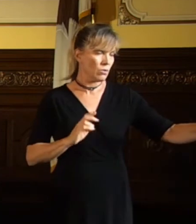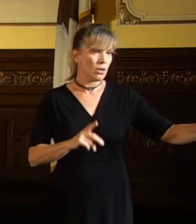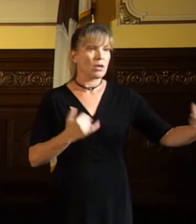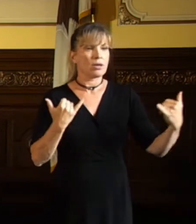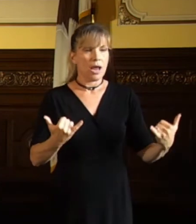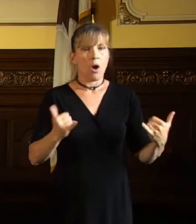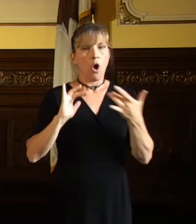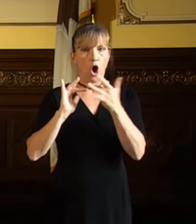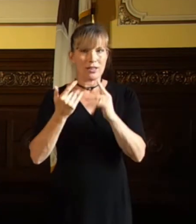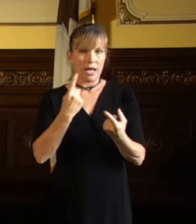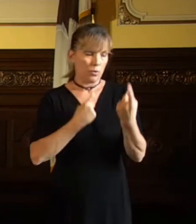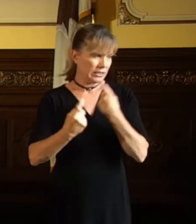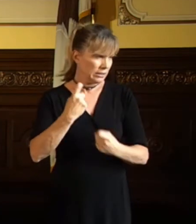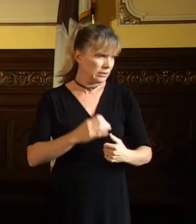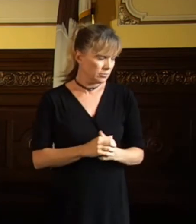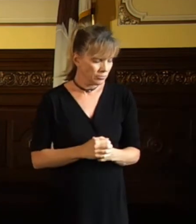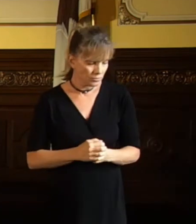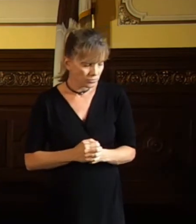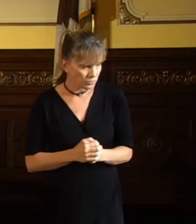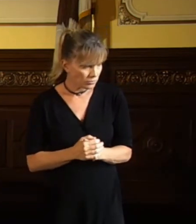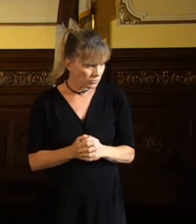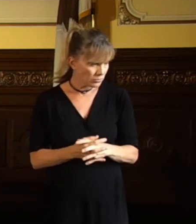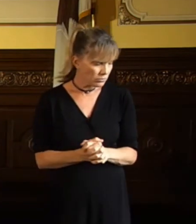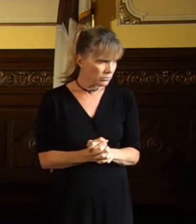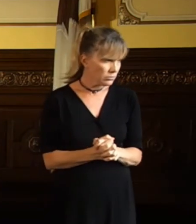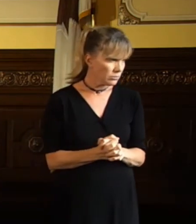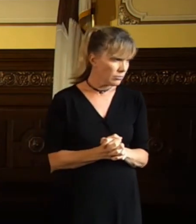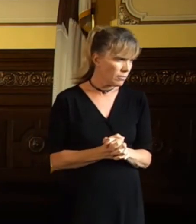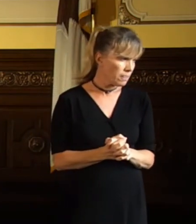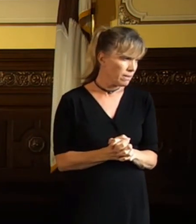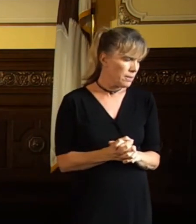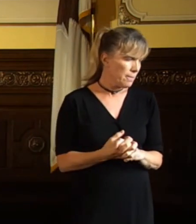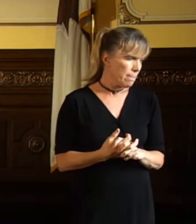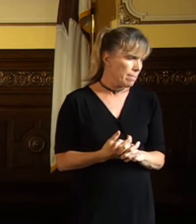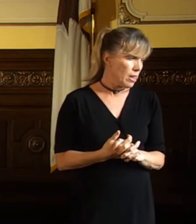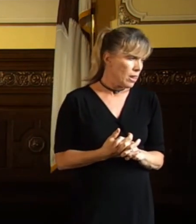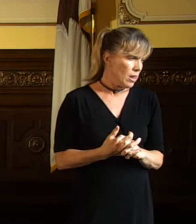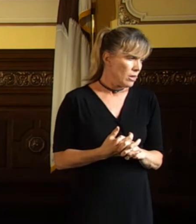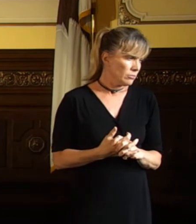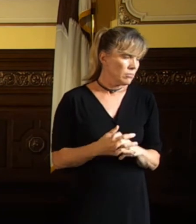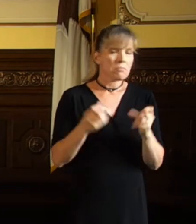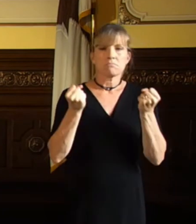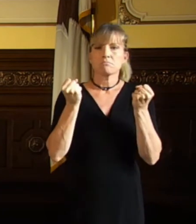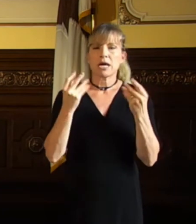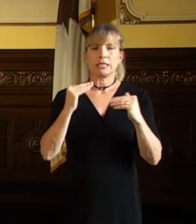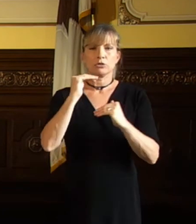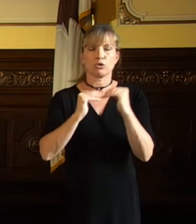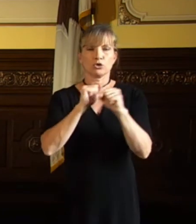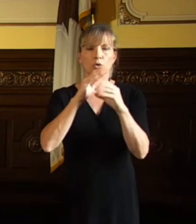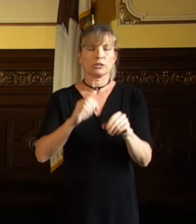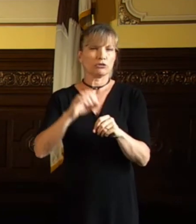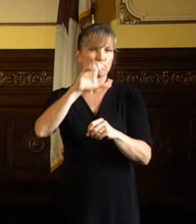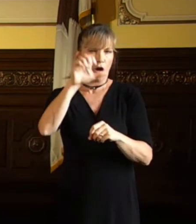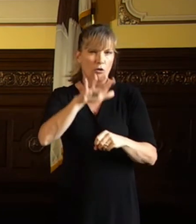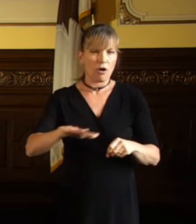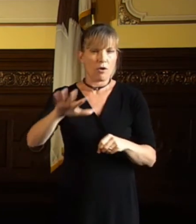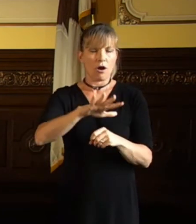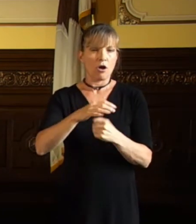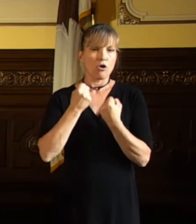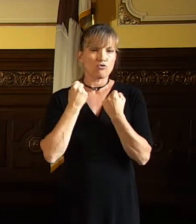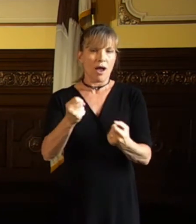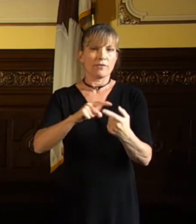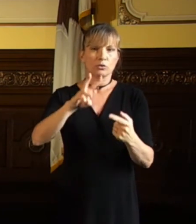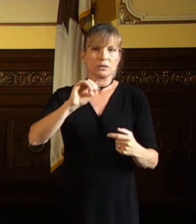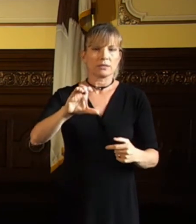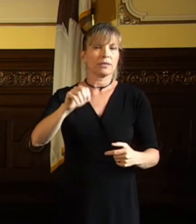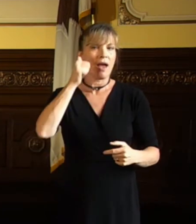to questions online. Dane Placco at Fox 32. Numerous construction workers from the Chicago area are driving up to